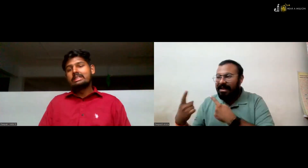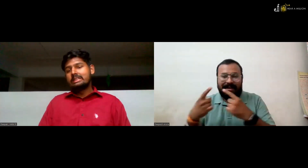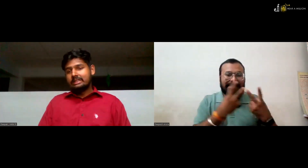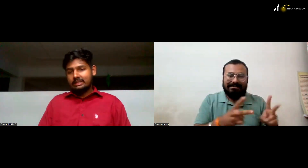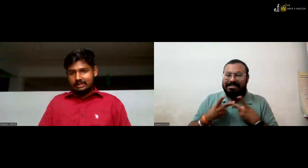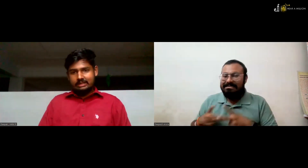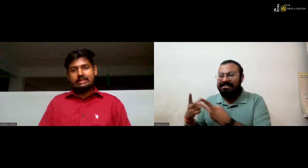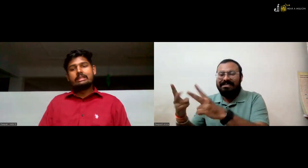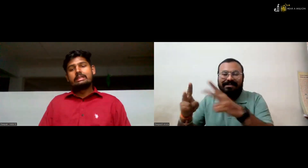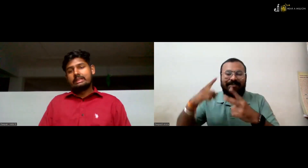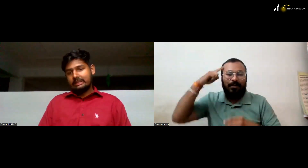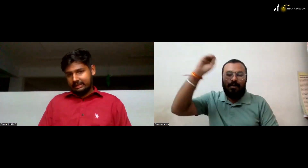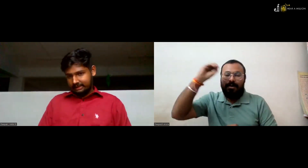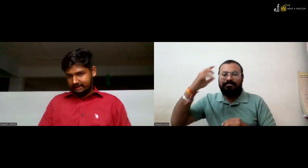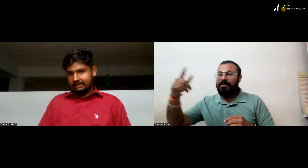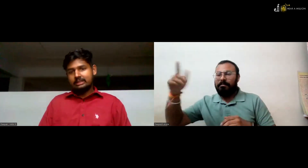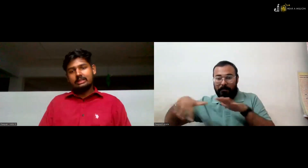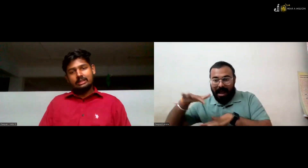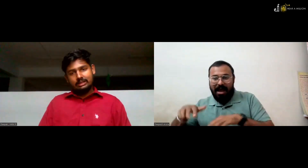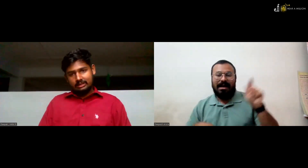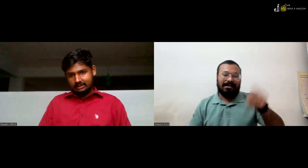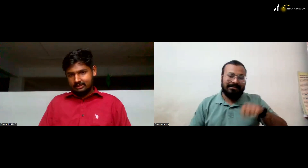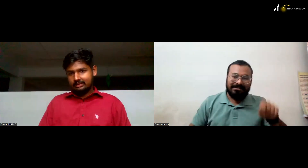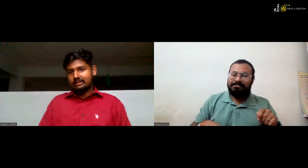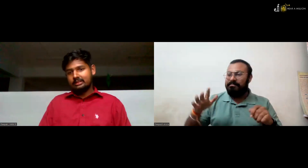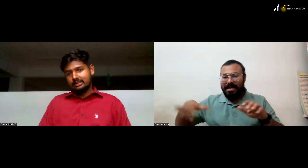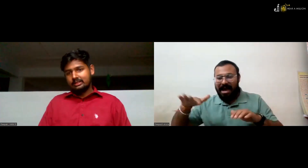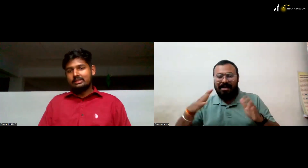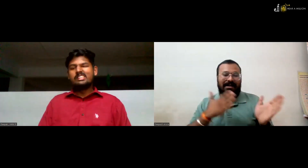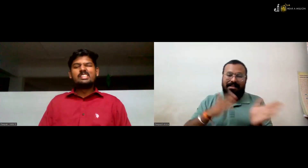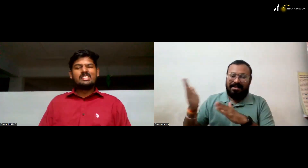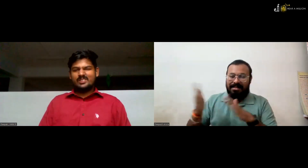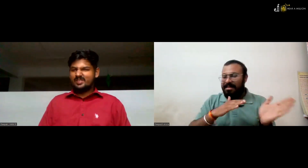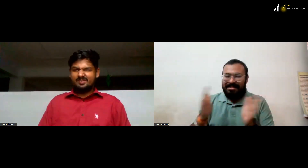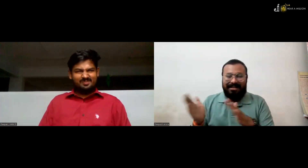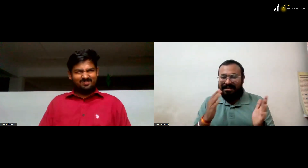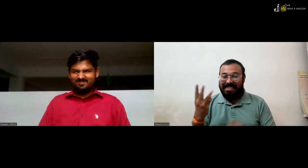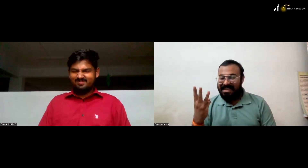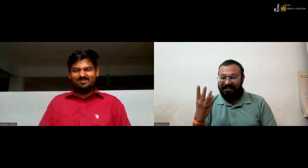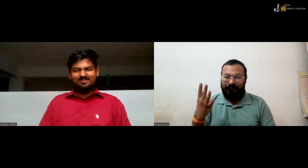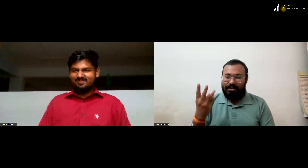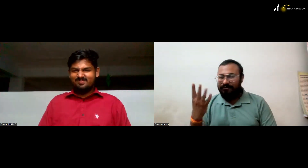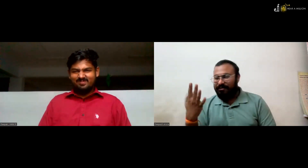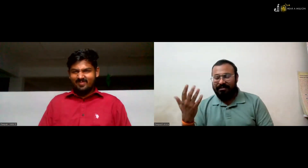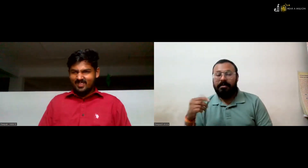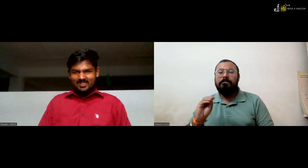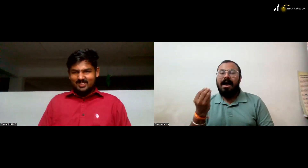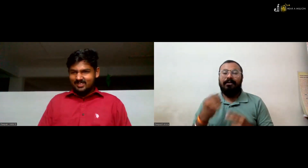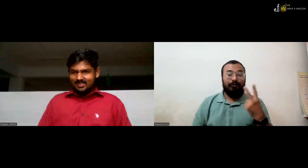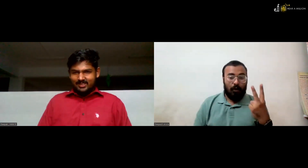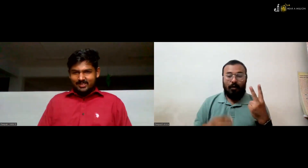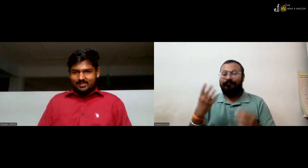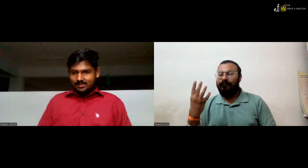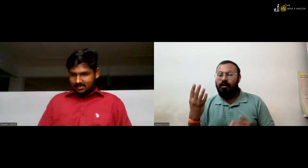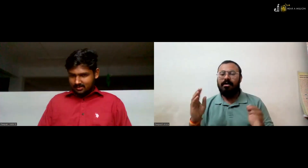if that is like 5 to 6 people in the group, visiting with them, that will be quite difficult for me. But yes, that is